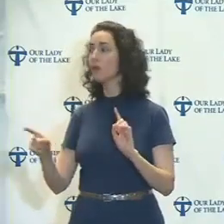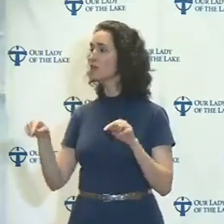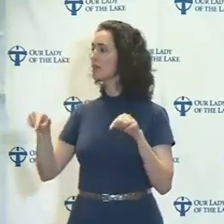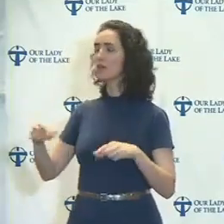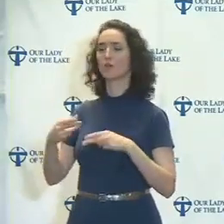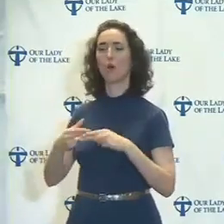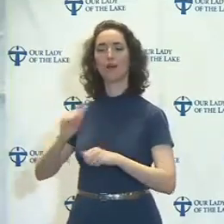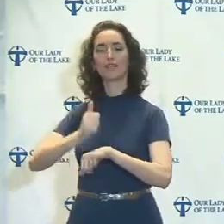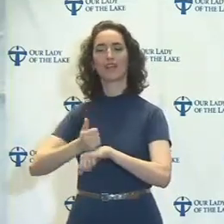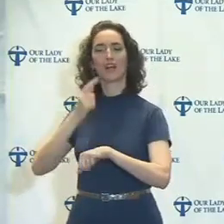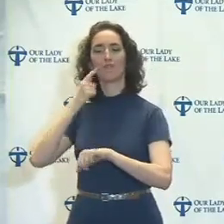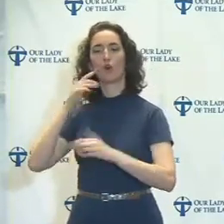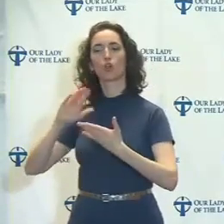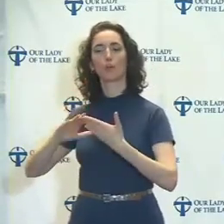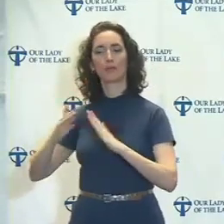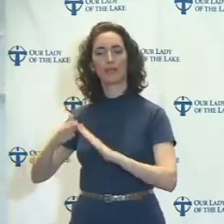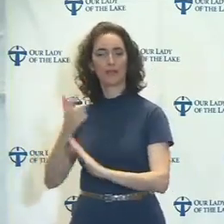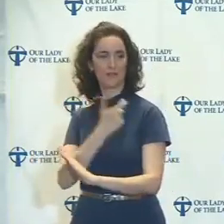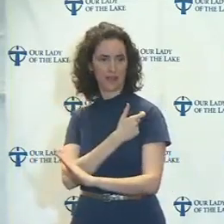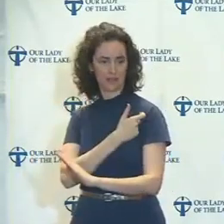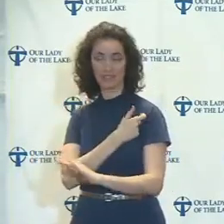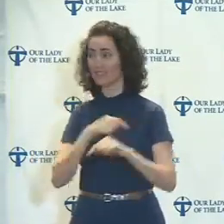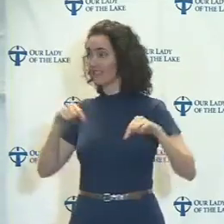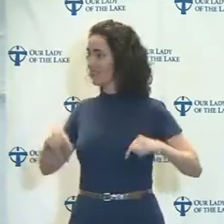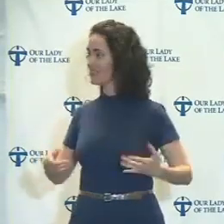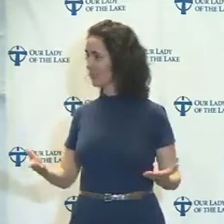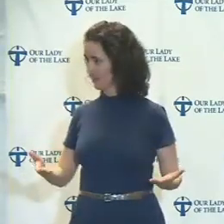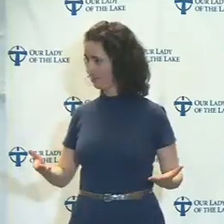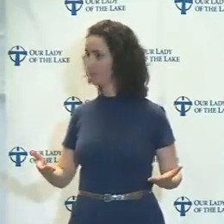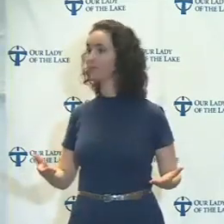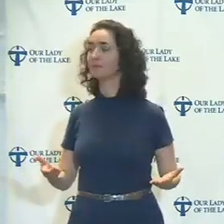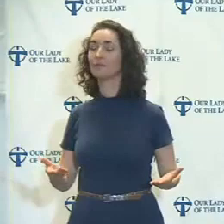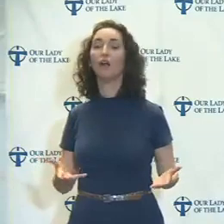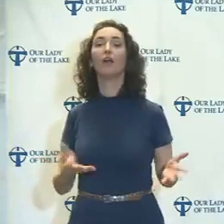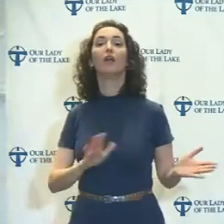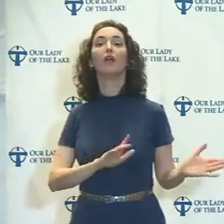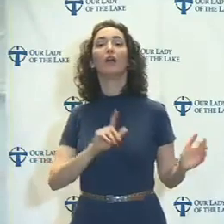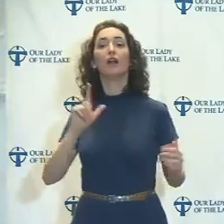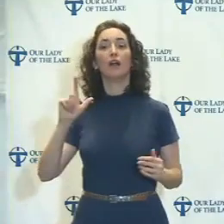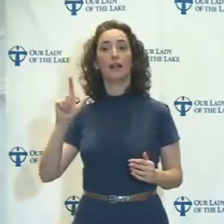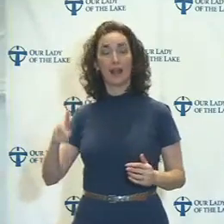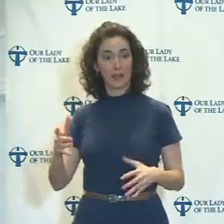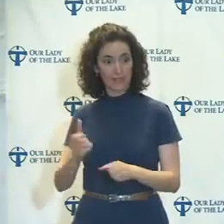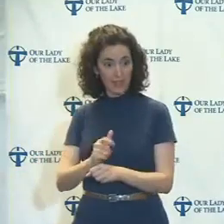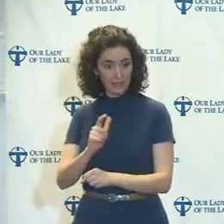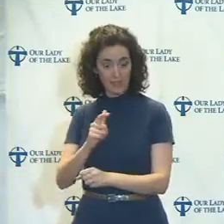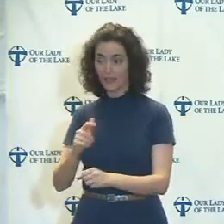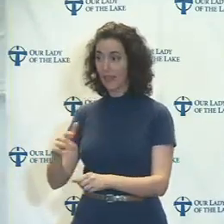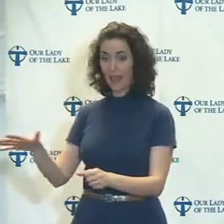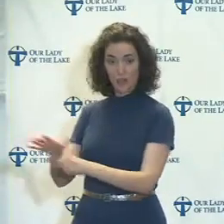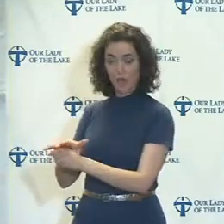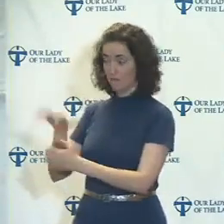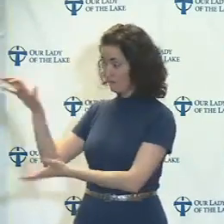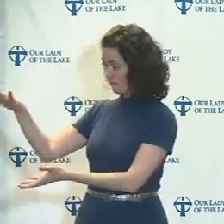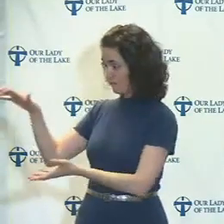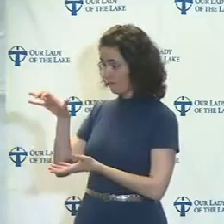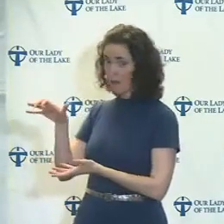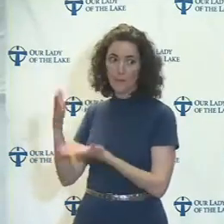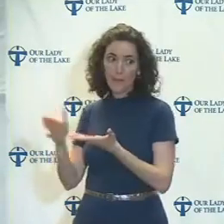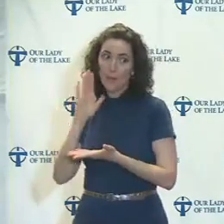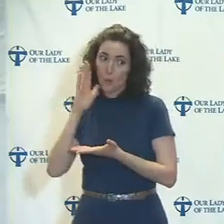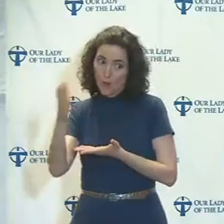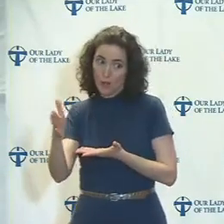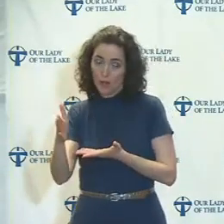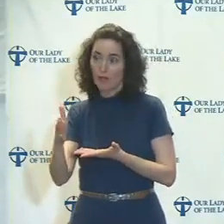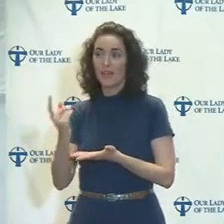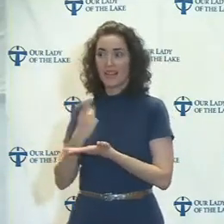vaccination sites. That's what this one will be. And then when we get enough doses allocated to us, and perhaps this will happen, and I mentioned